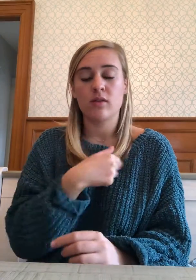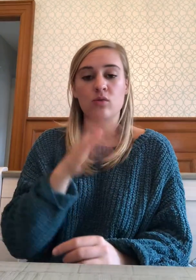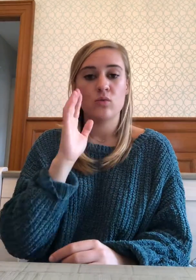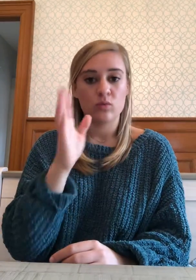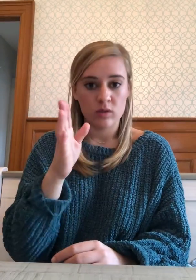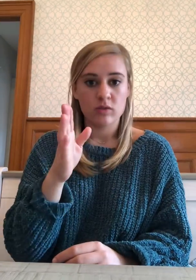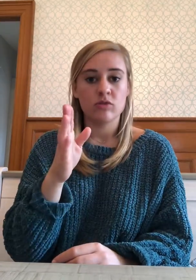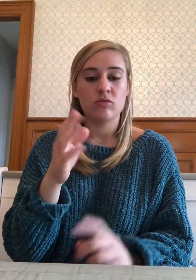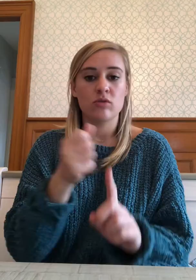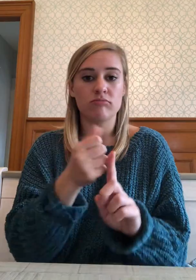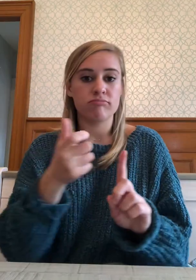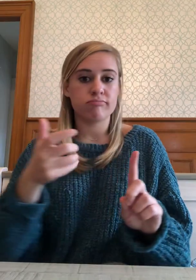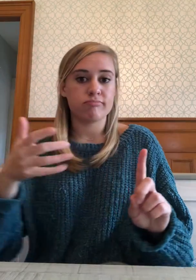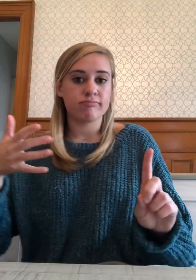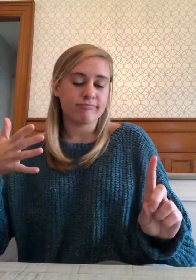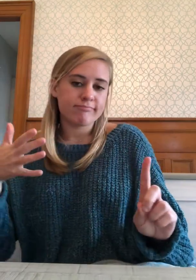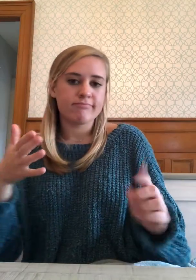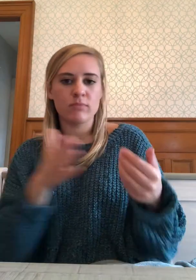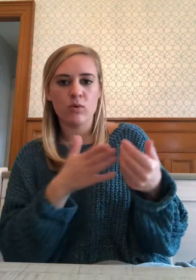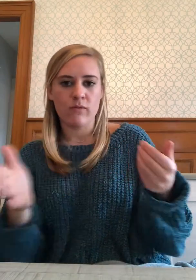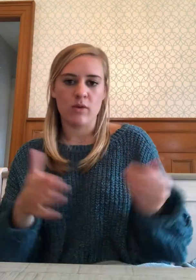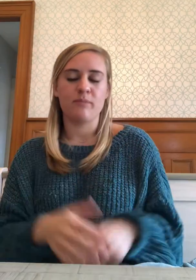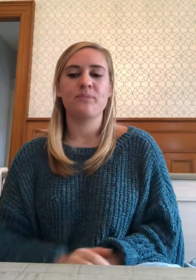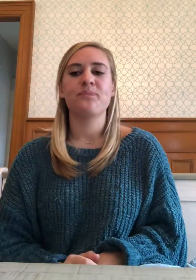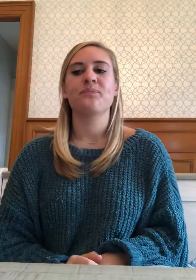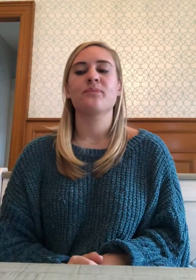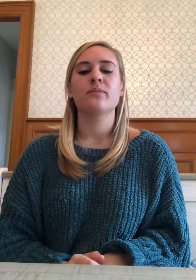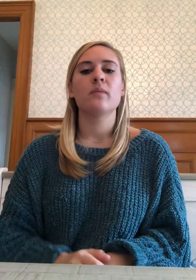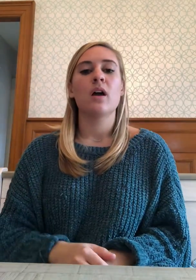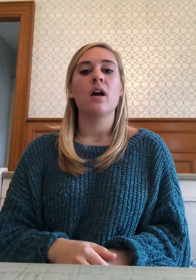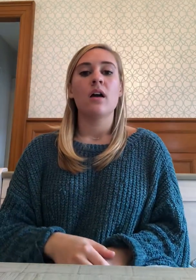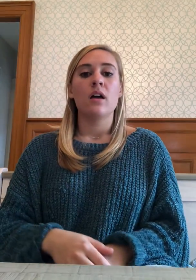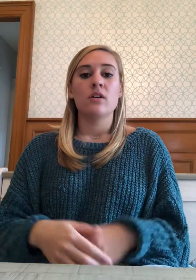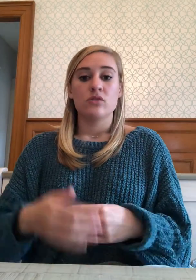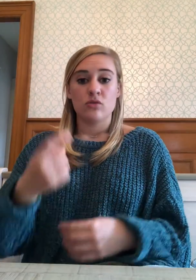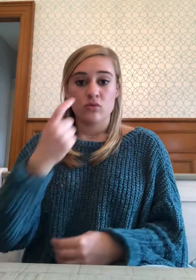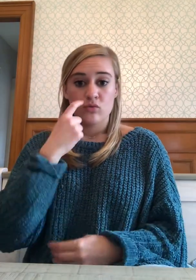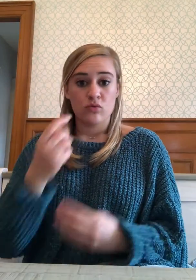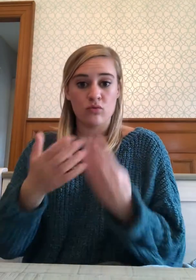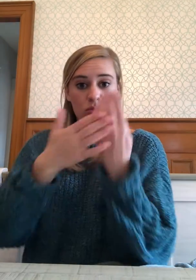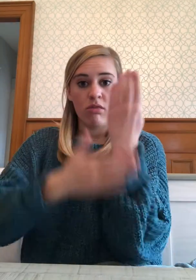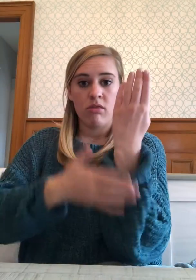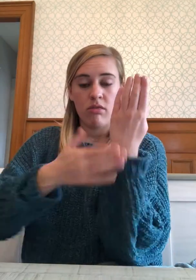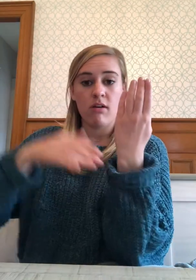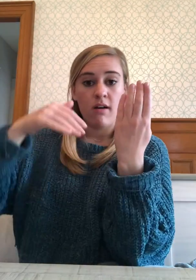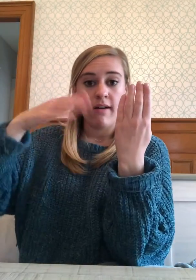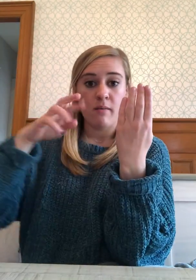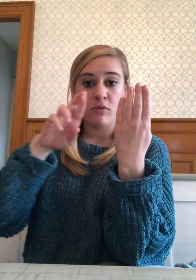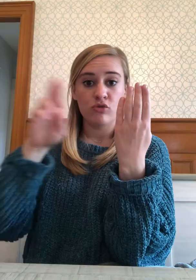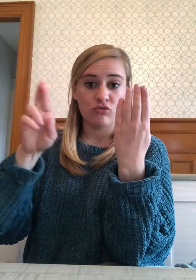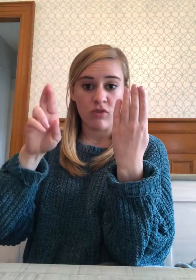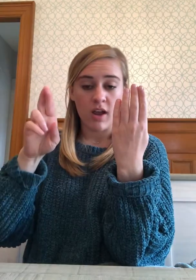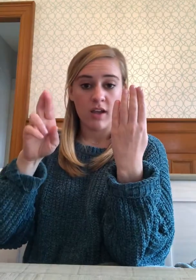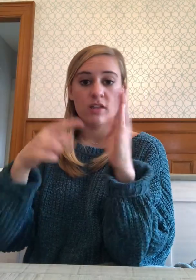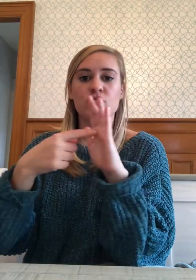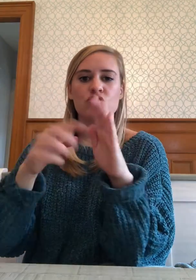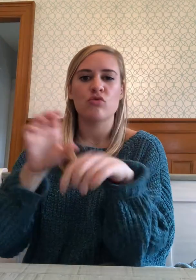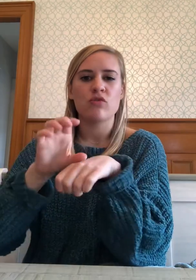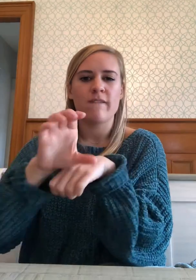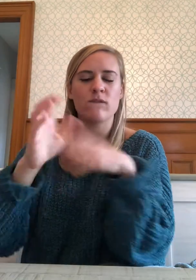as we move forward. It's showing a force on the upper right, pushing a tooth from right to left. On the left